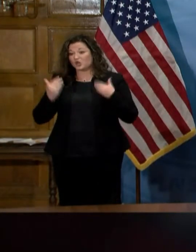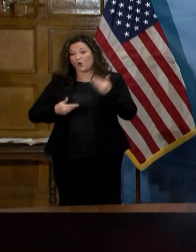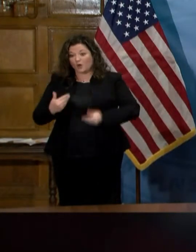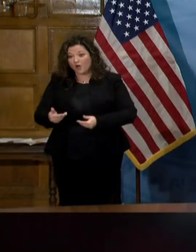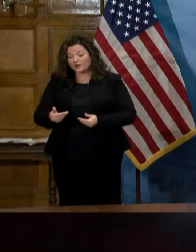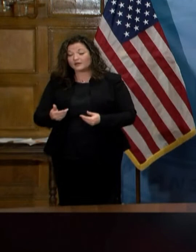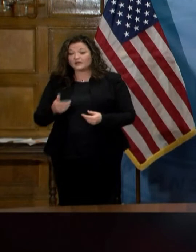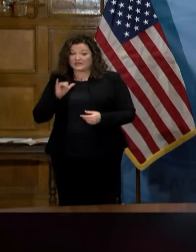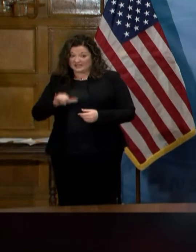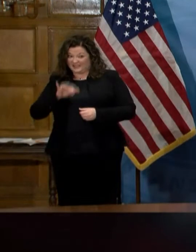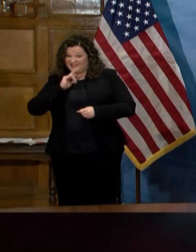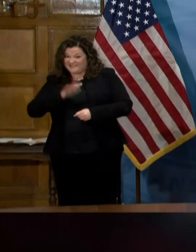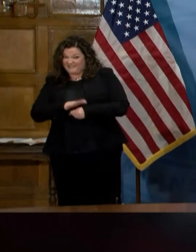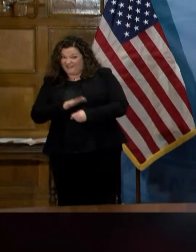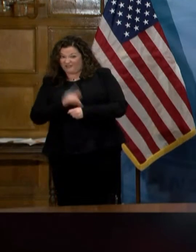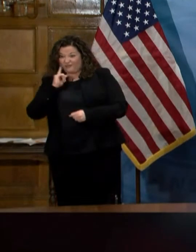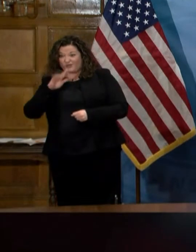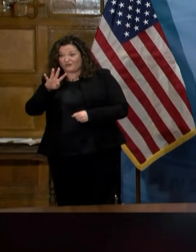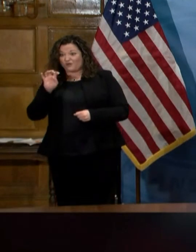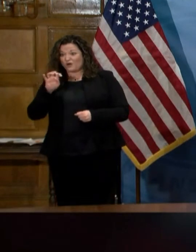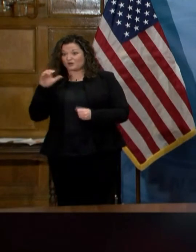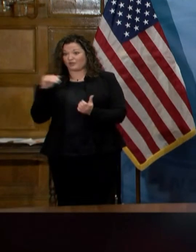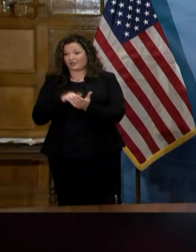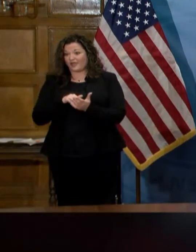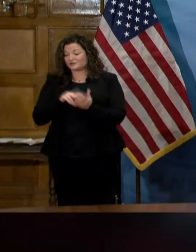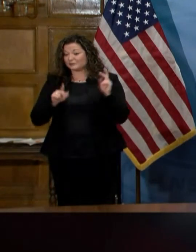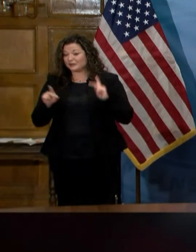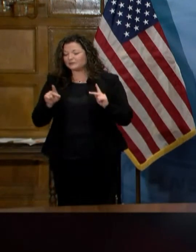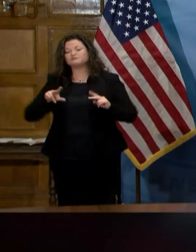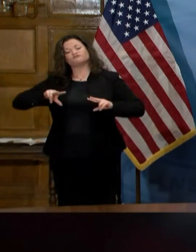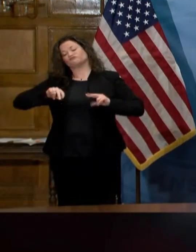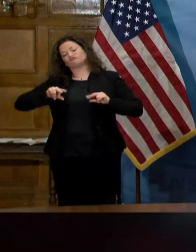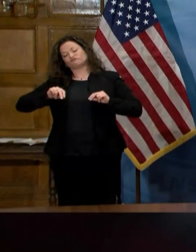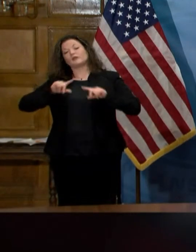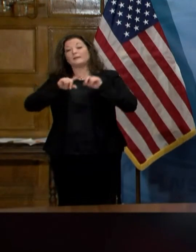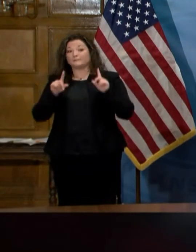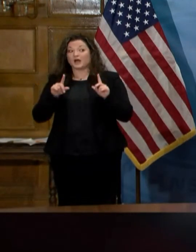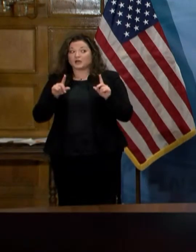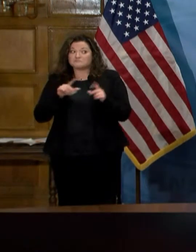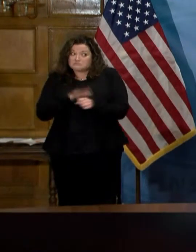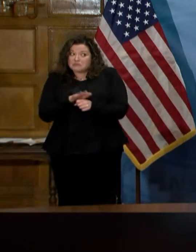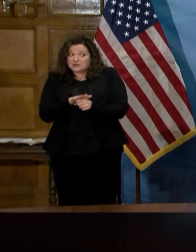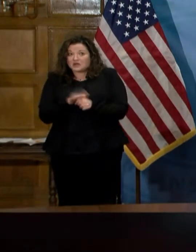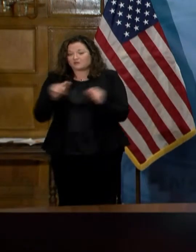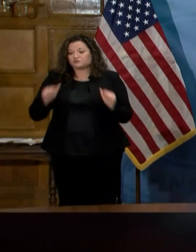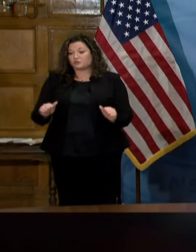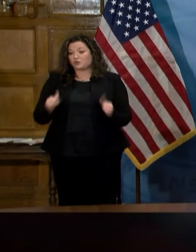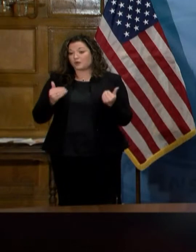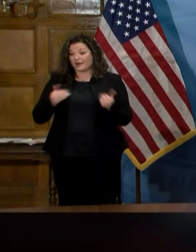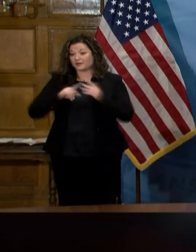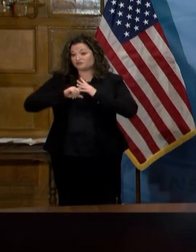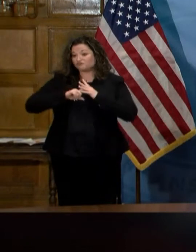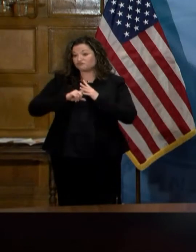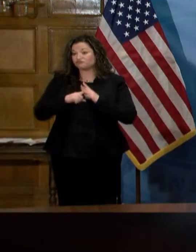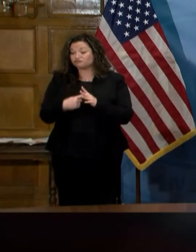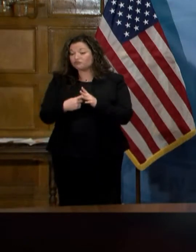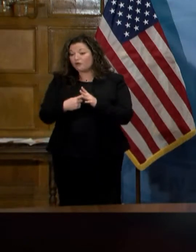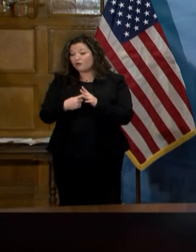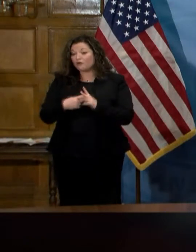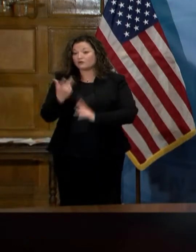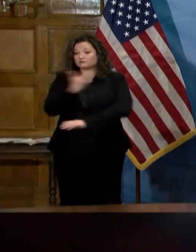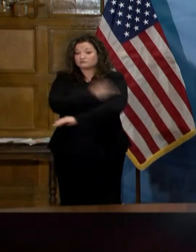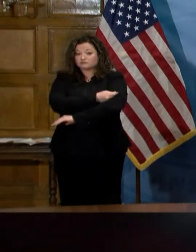cover 400,000? No. But is it enough to start vaccinating in the